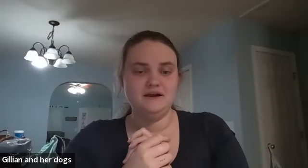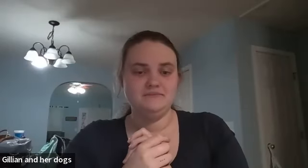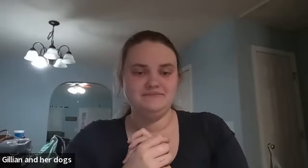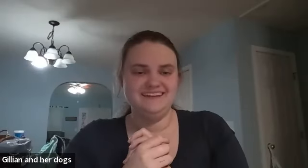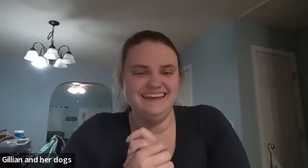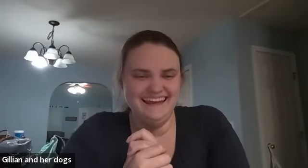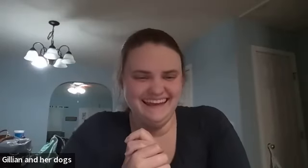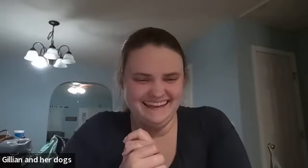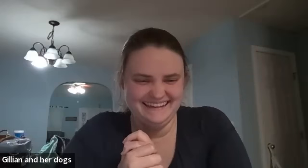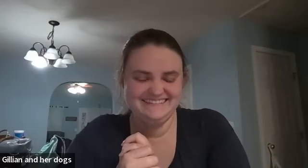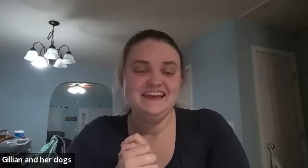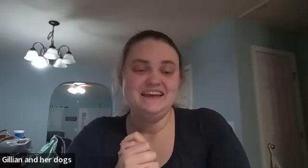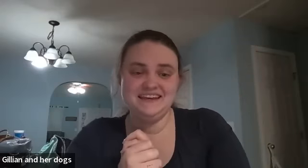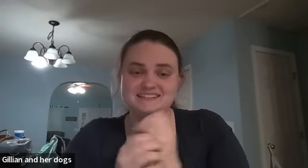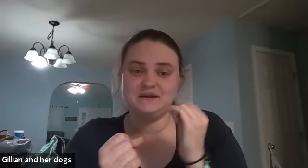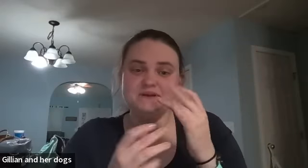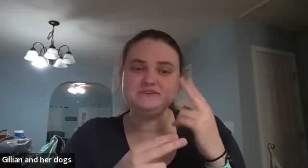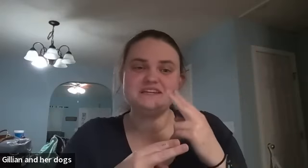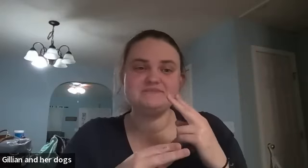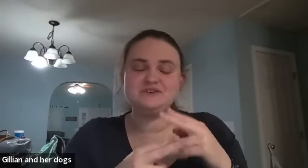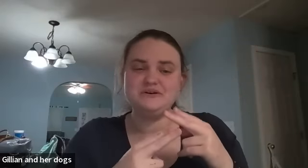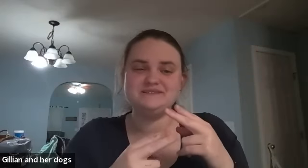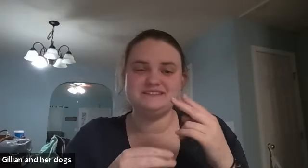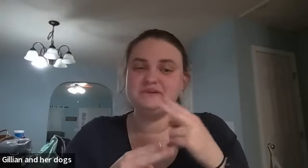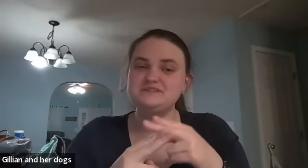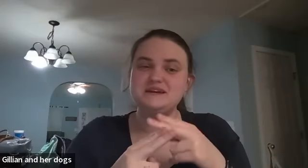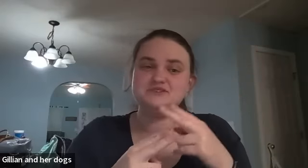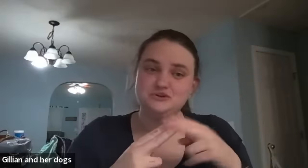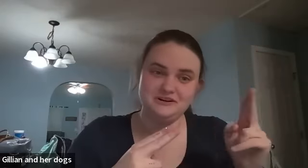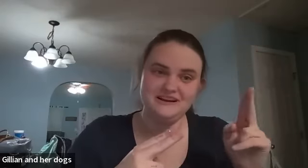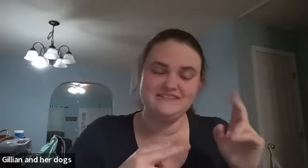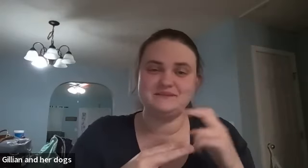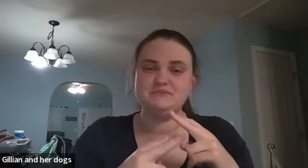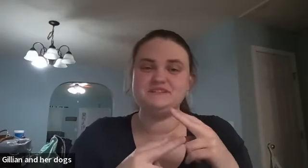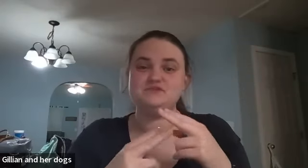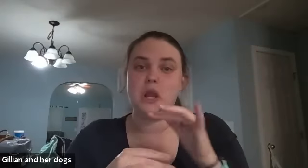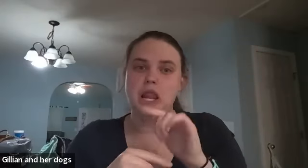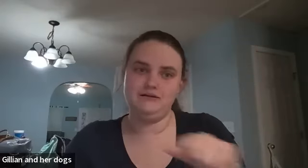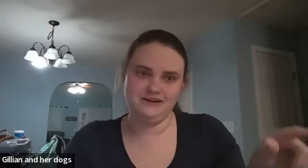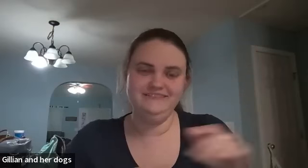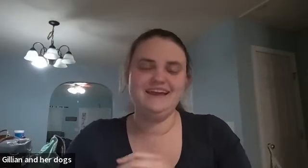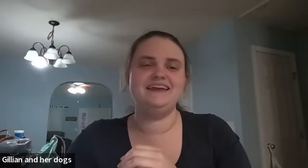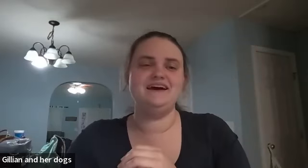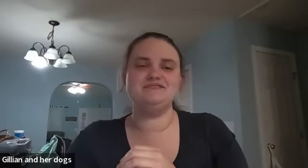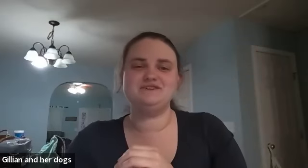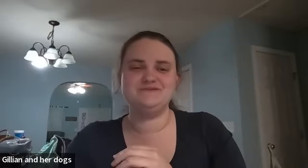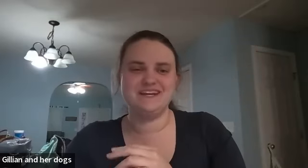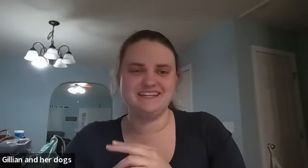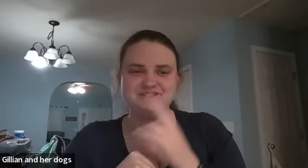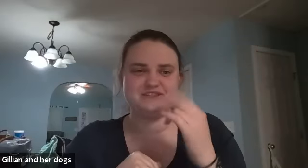So yes, some people's names are shorter, and then some people's names are longer. And it's always funny because you see the ones